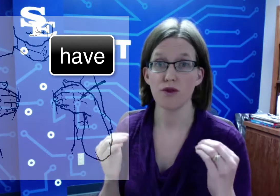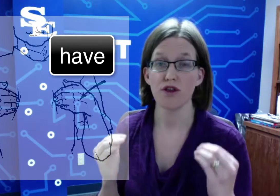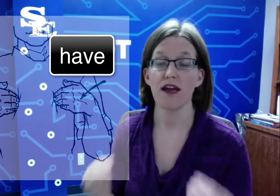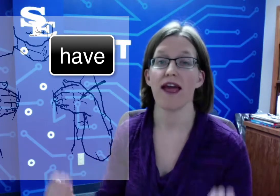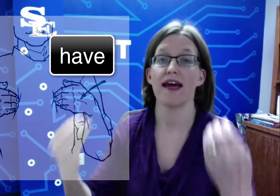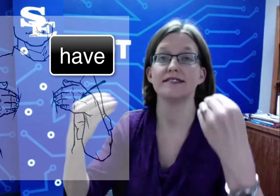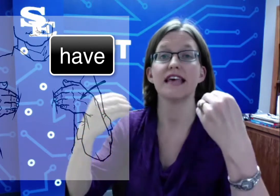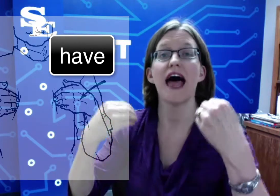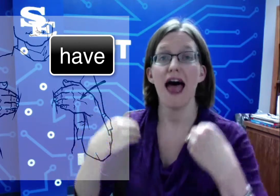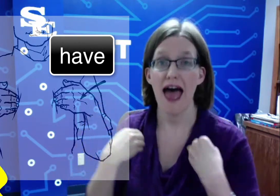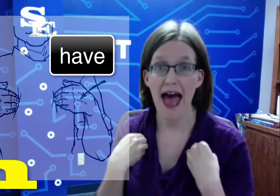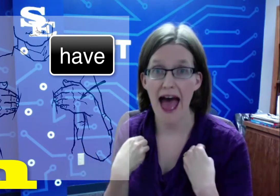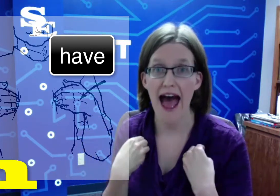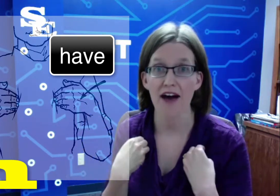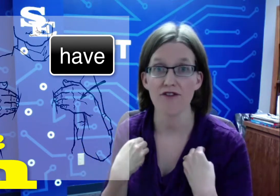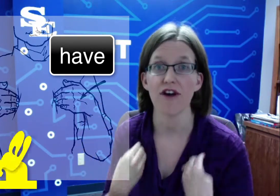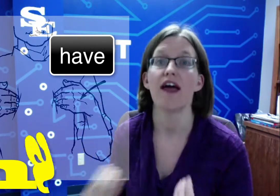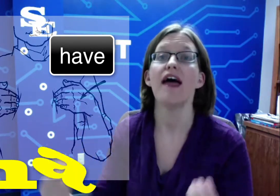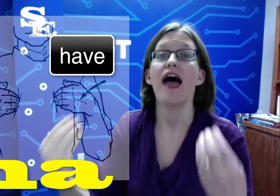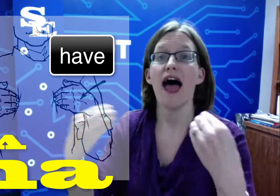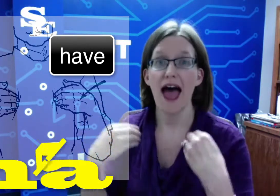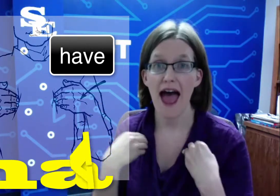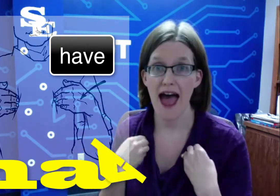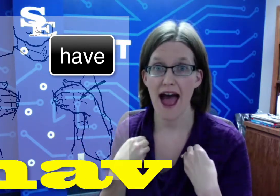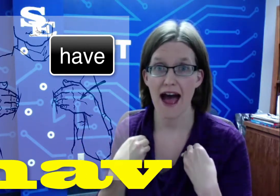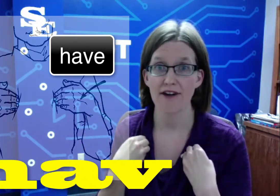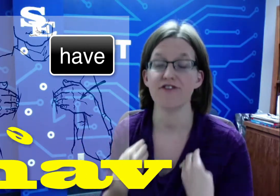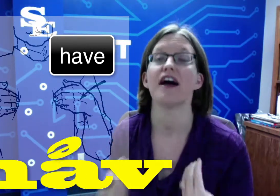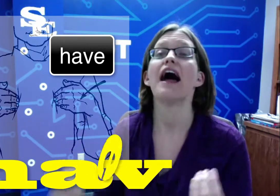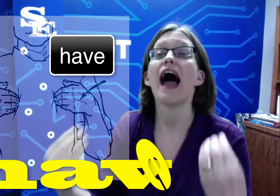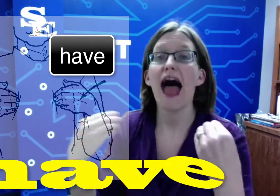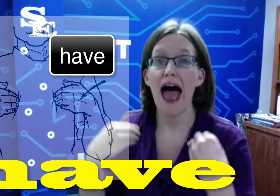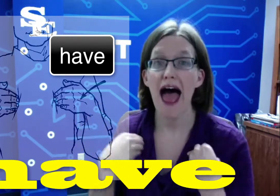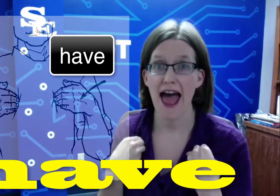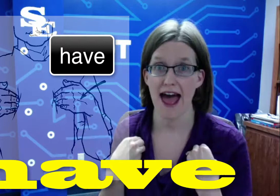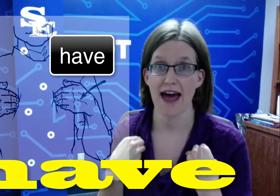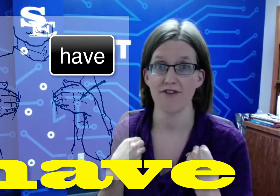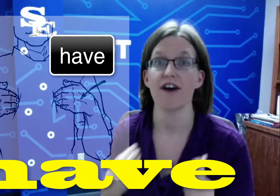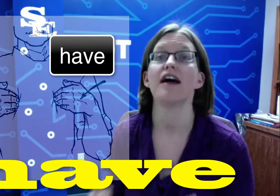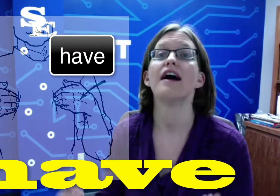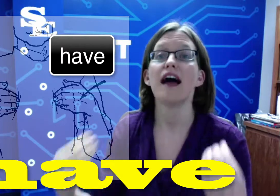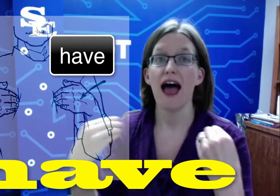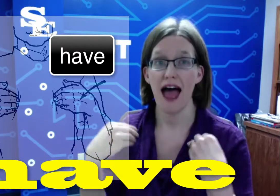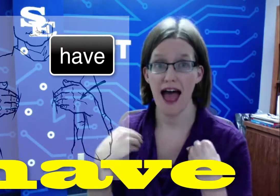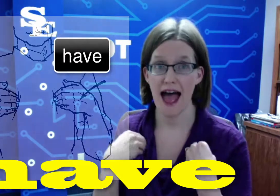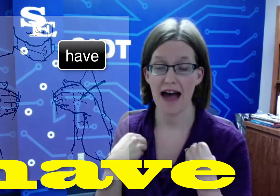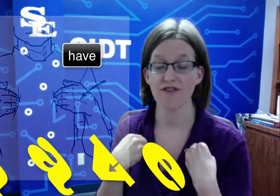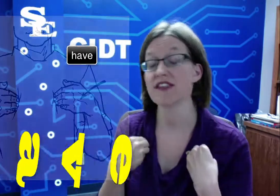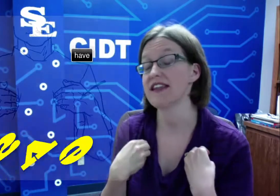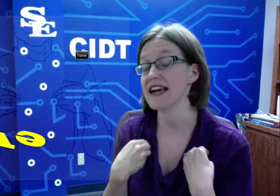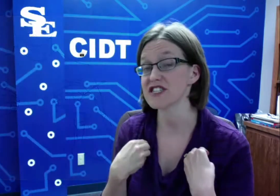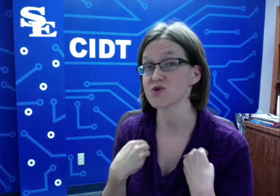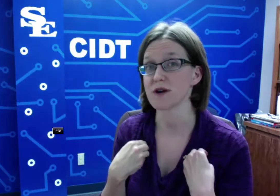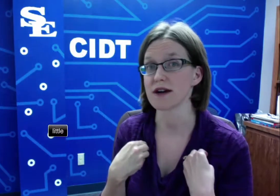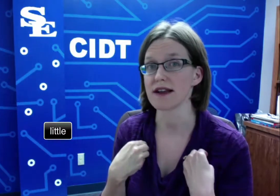with your hands. Have. Have. Have. Have. The next word